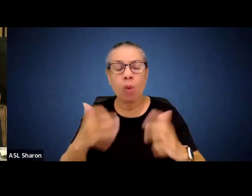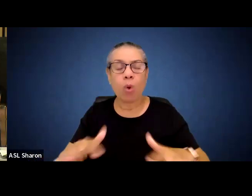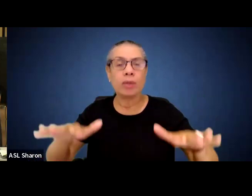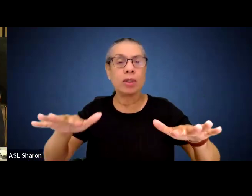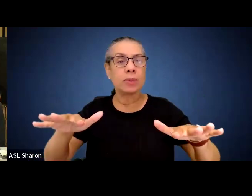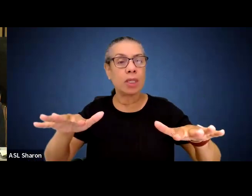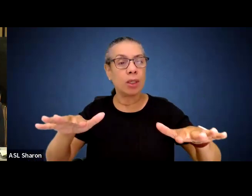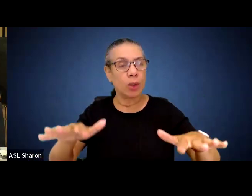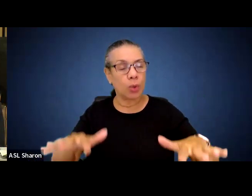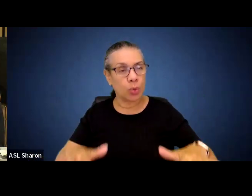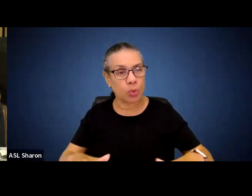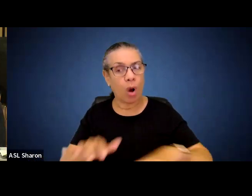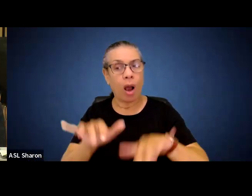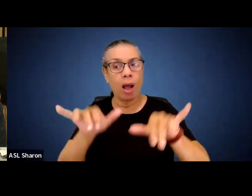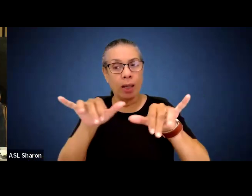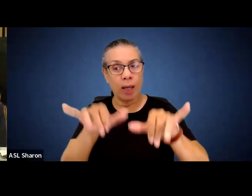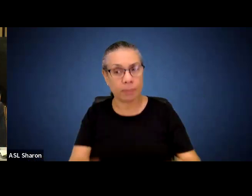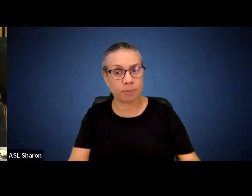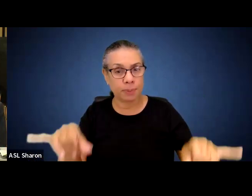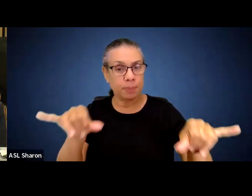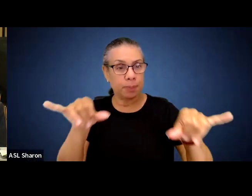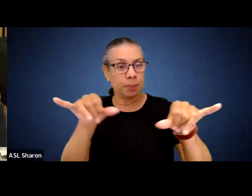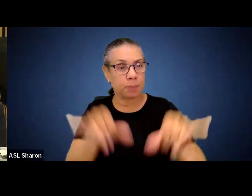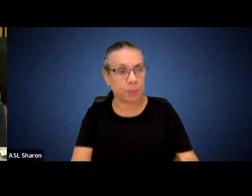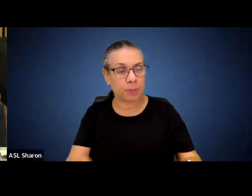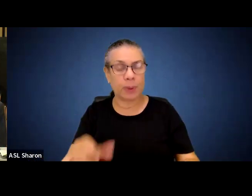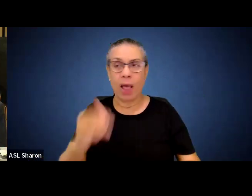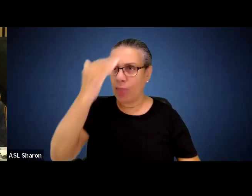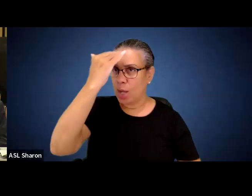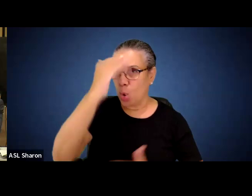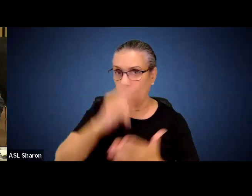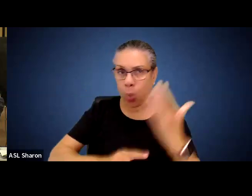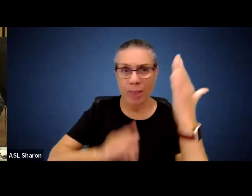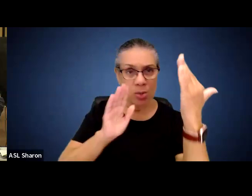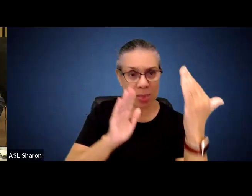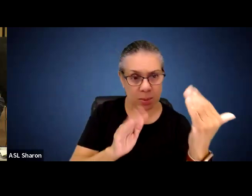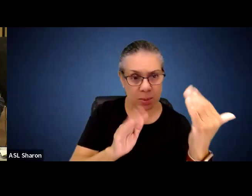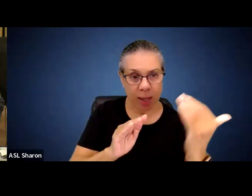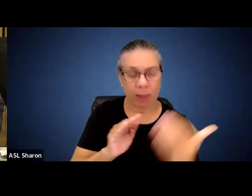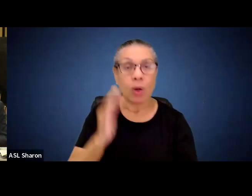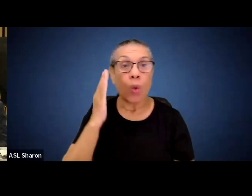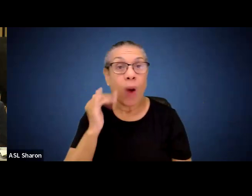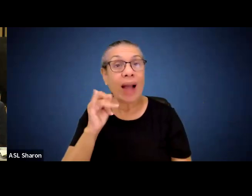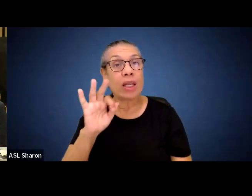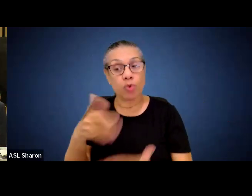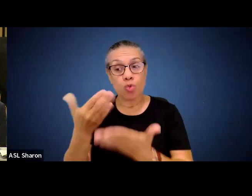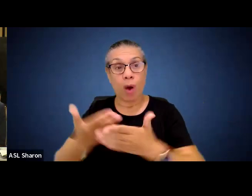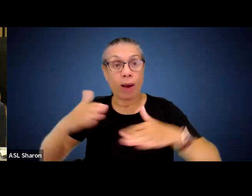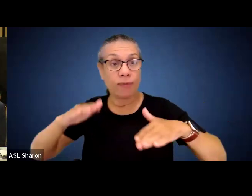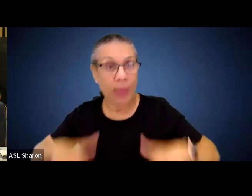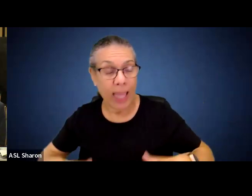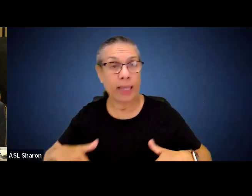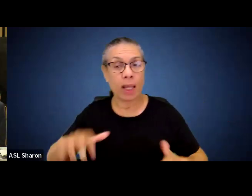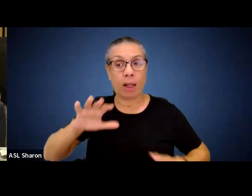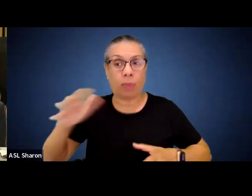routine. Yeah, it's about routine. That we can follow, that they know what's going to happen, because when you are late and your routine is